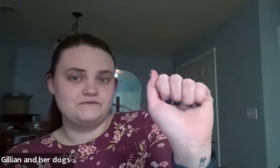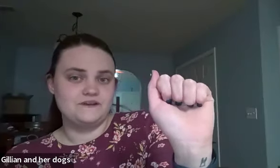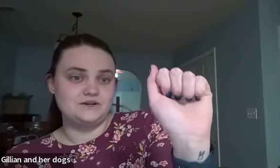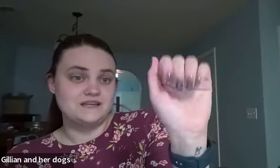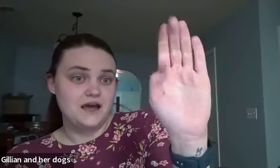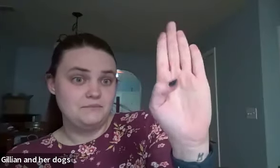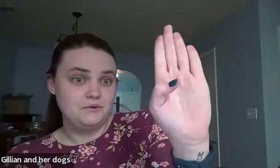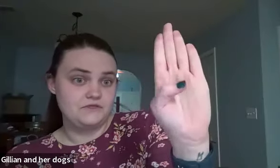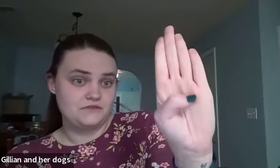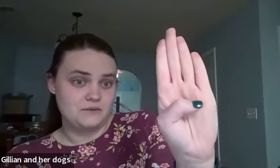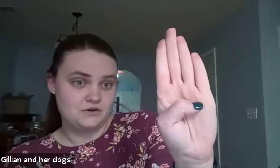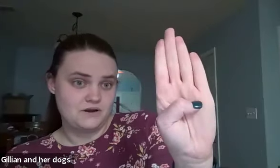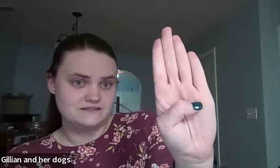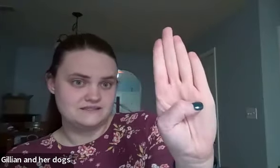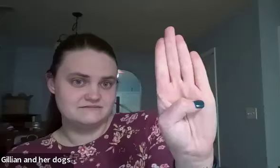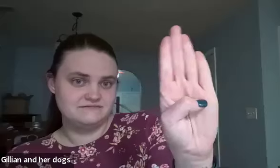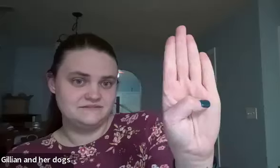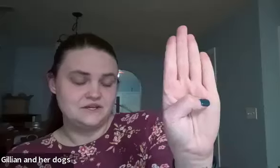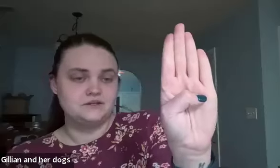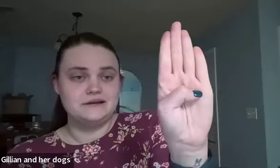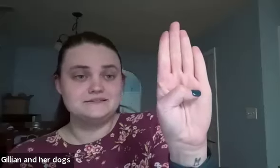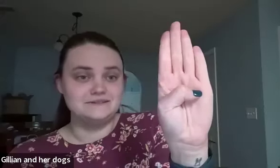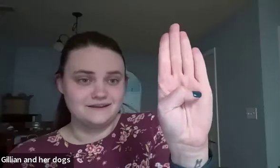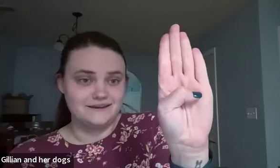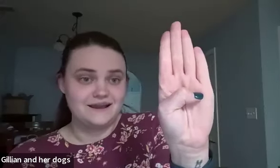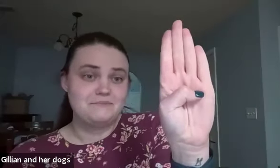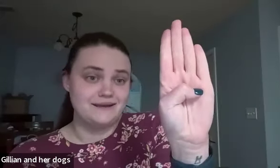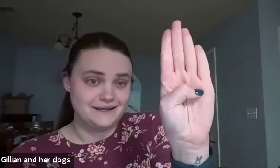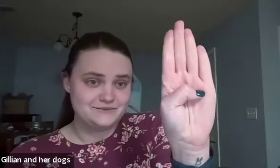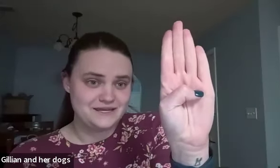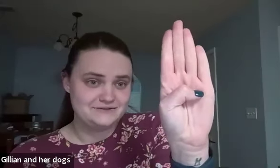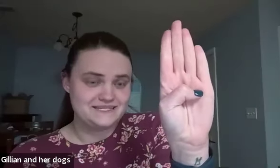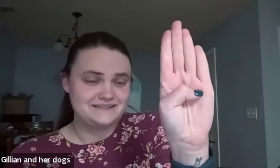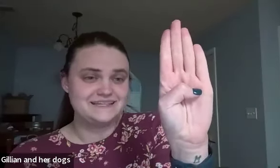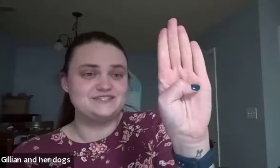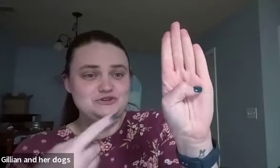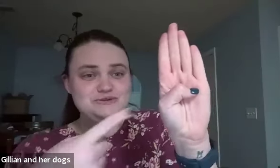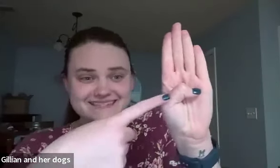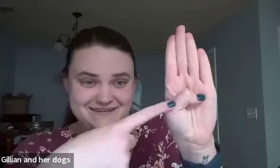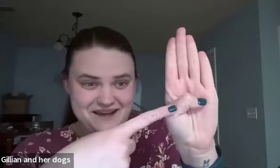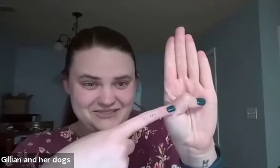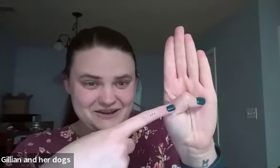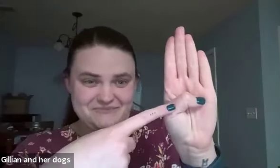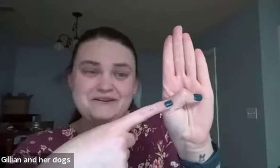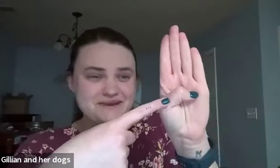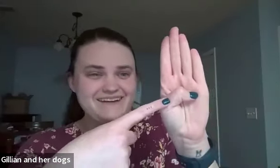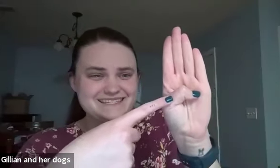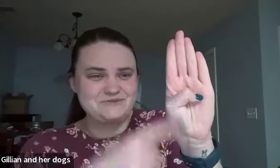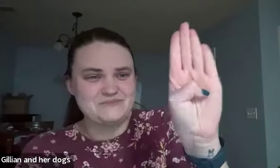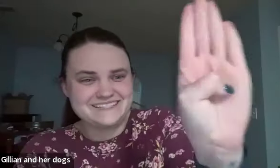four fingers up with the thumb across. You guys are lucky. I got my nails painted recently, so you can see my thumb. There's been classes where I'm like, do